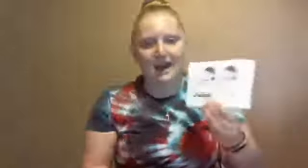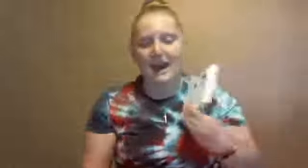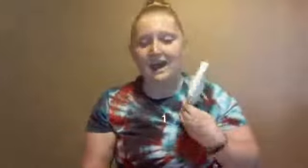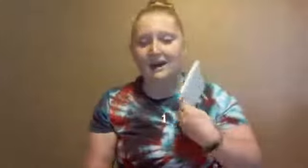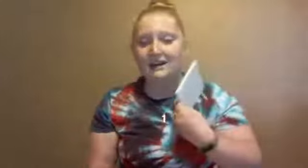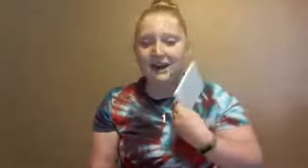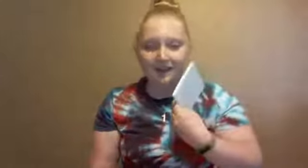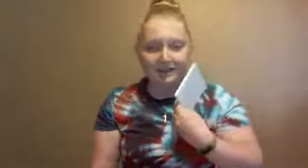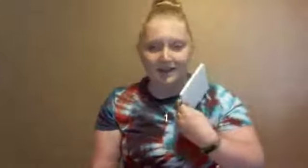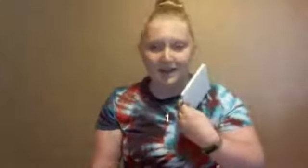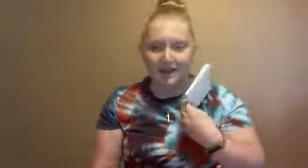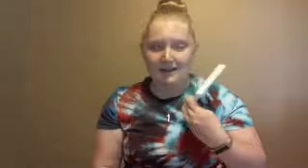Okay, our next sign